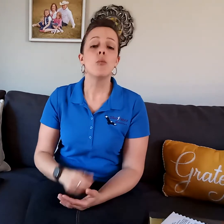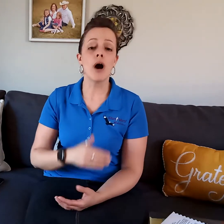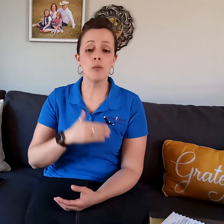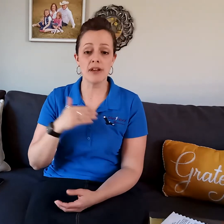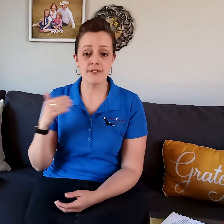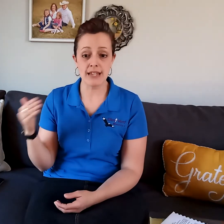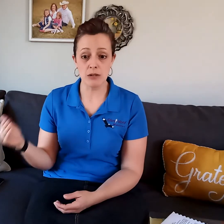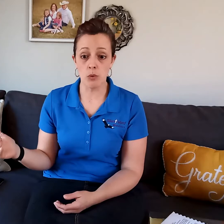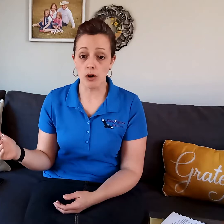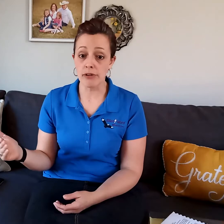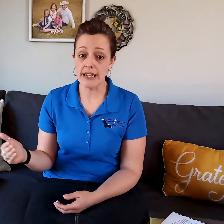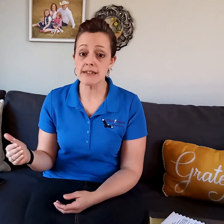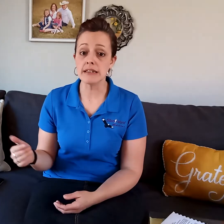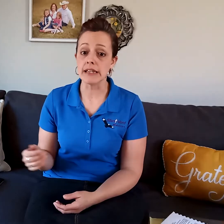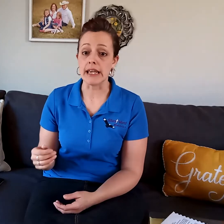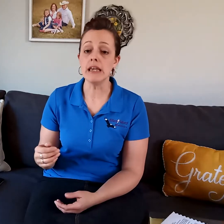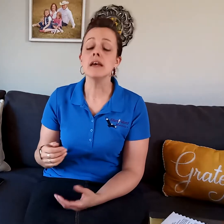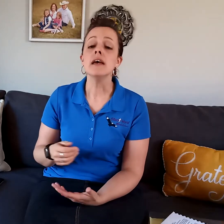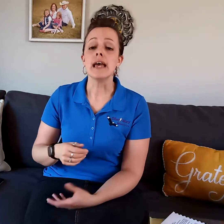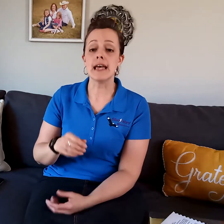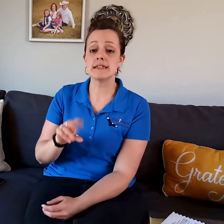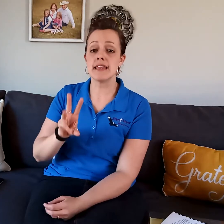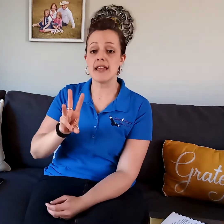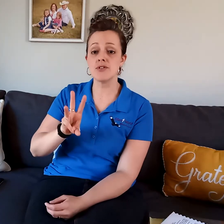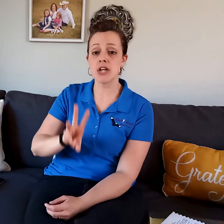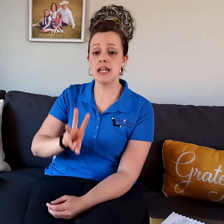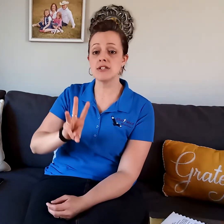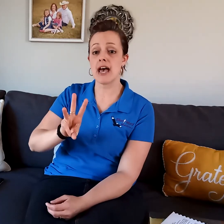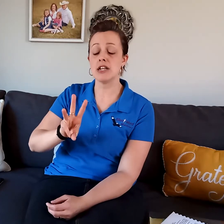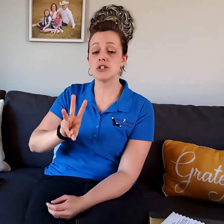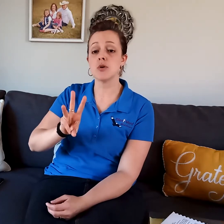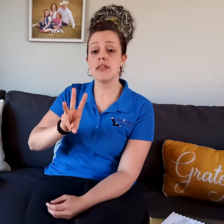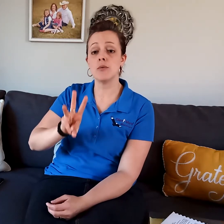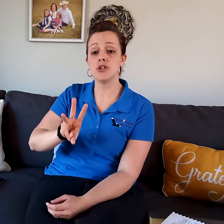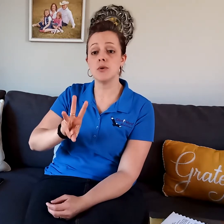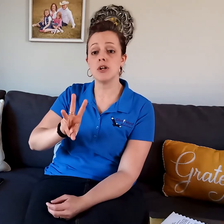What we've seen more recently is that they've changed that, so they would do it